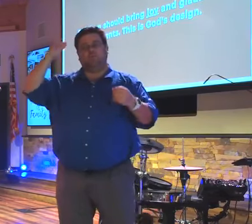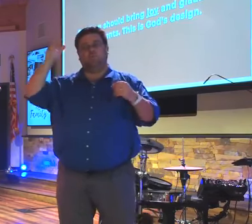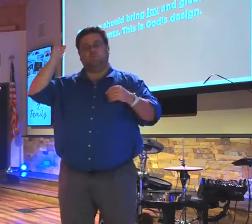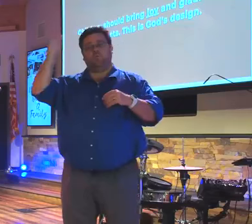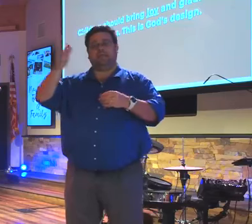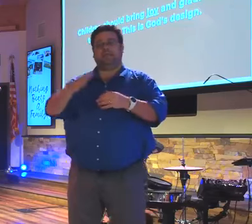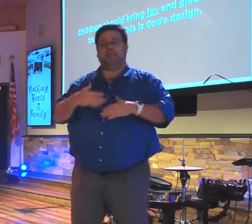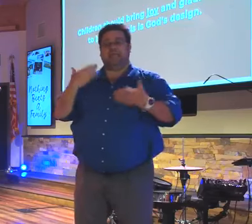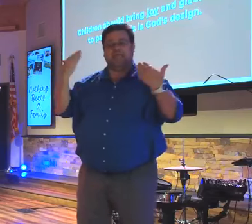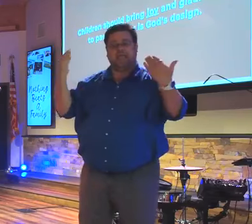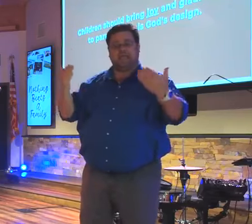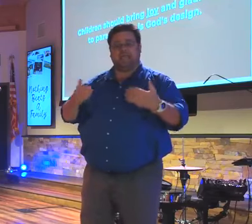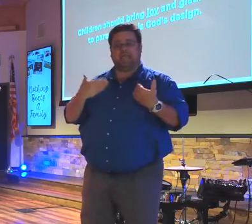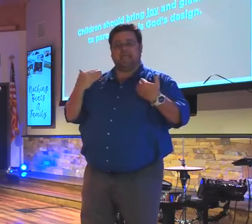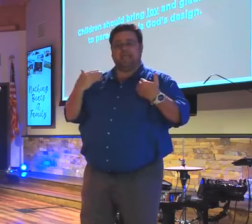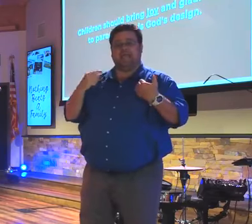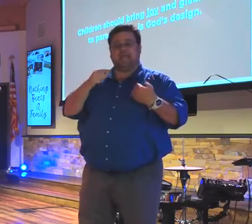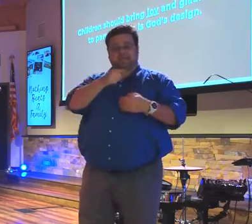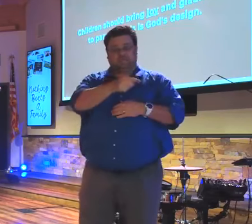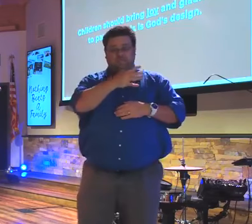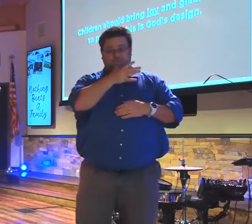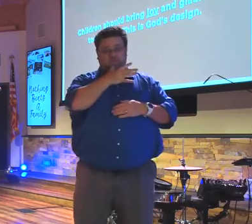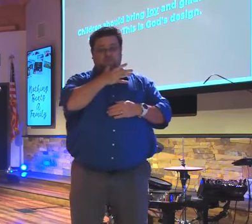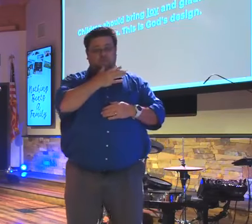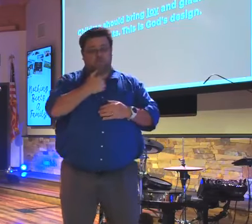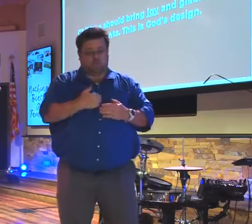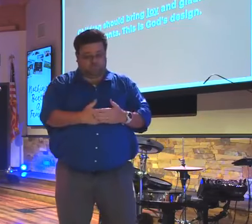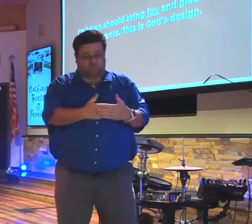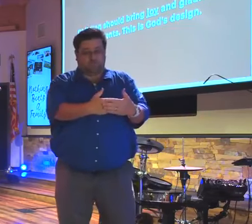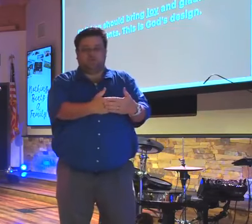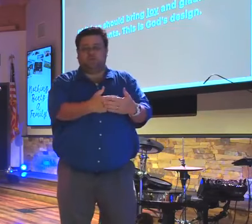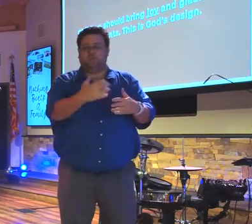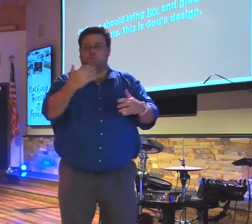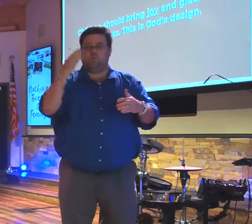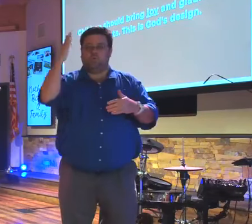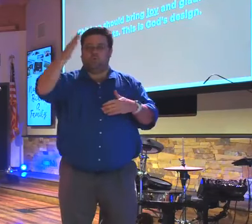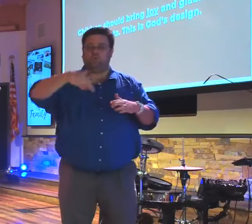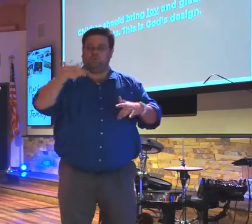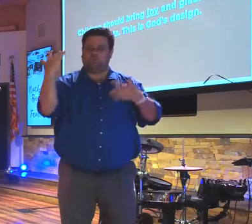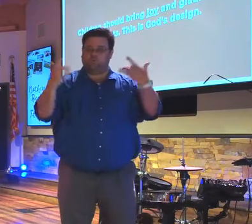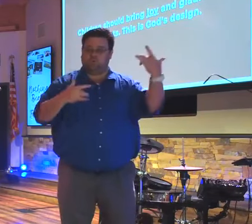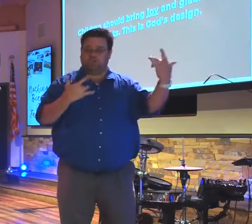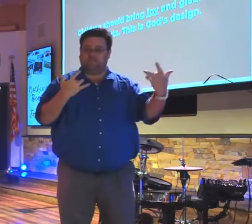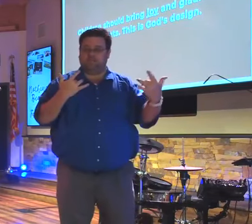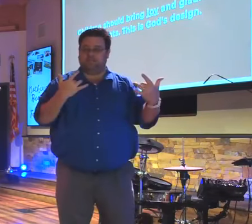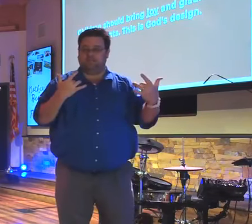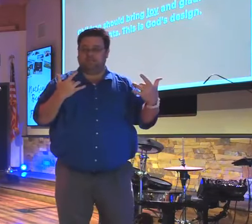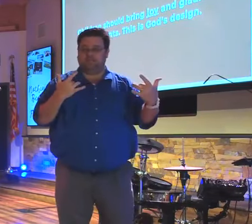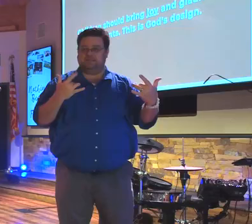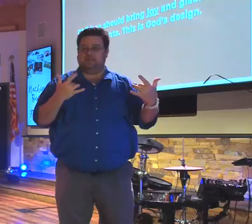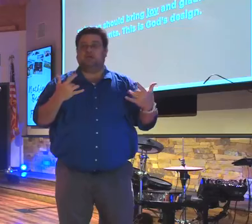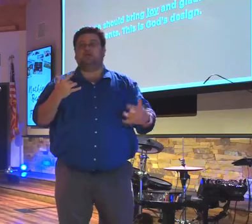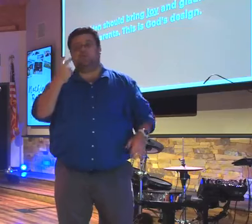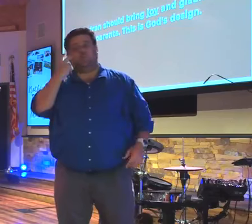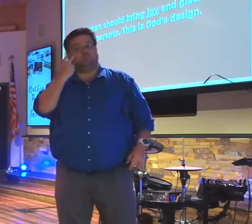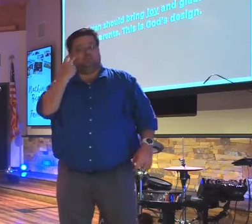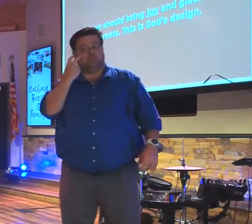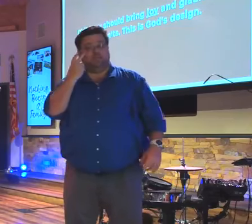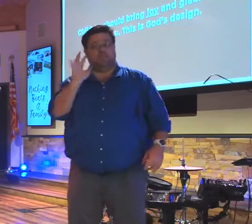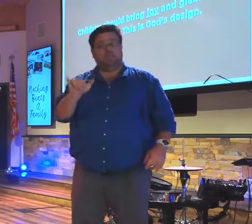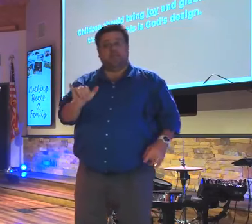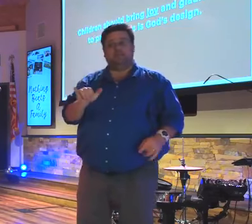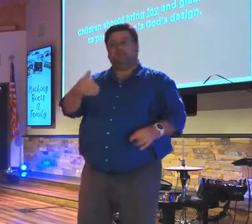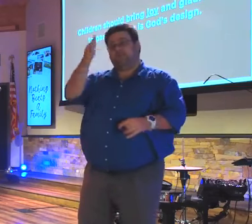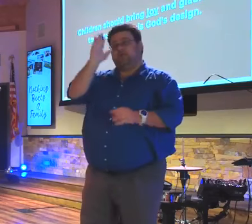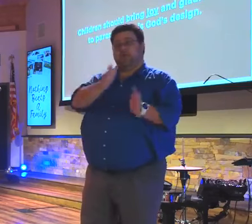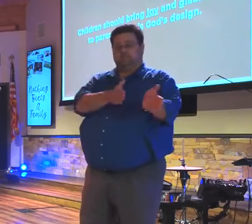And she who bore you will rejoice. And so we see that, you know,